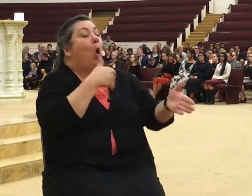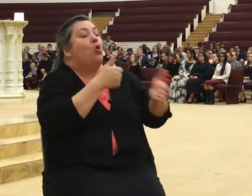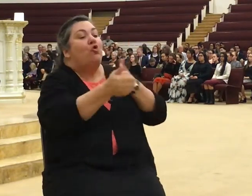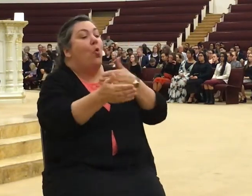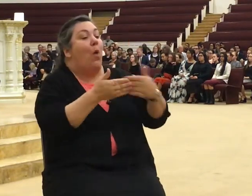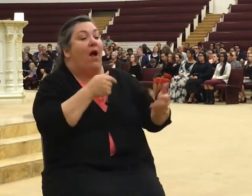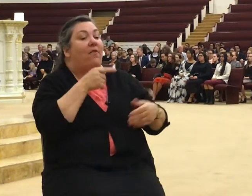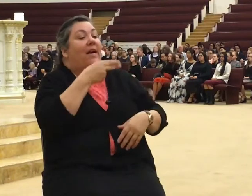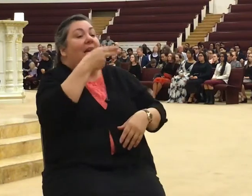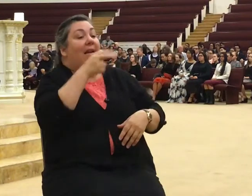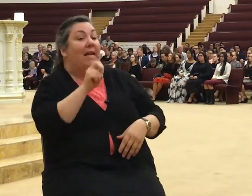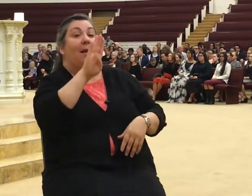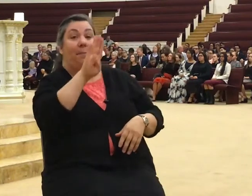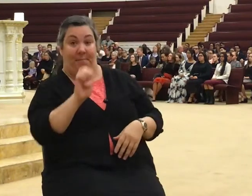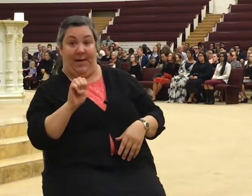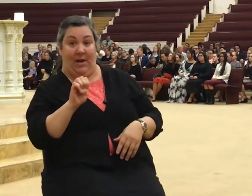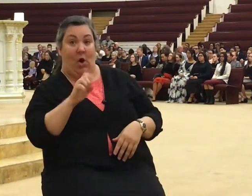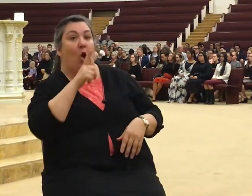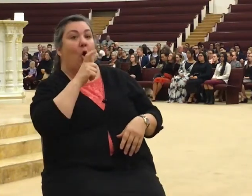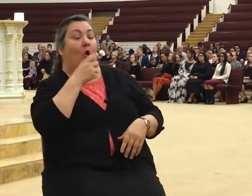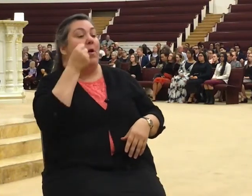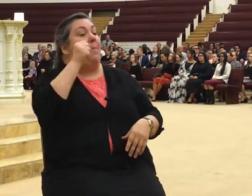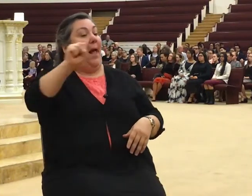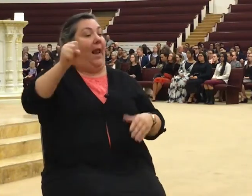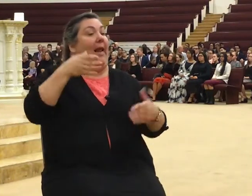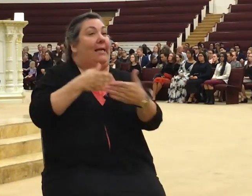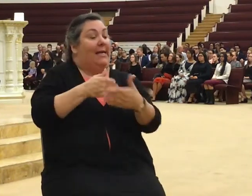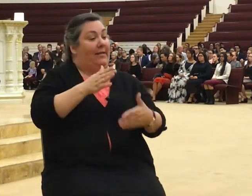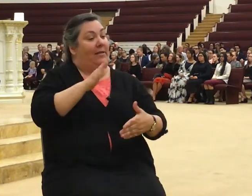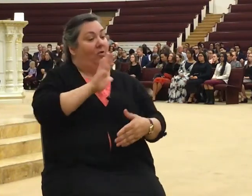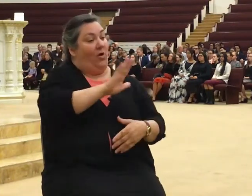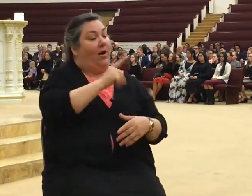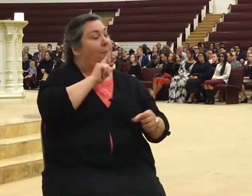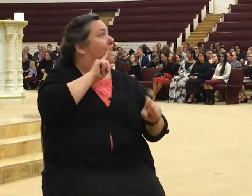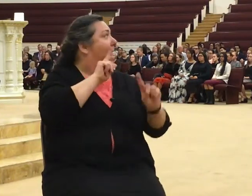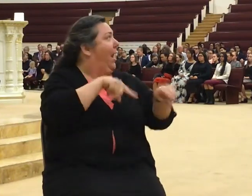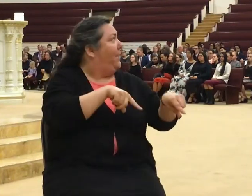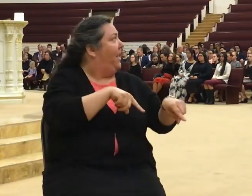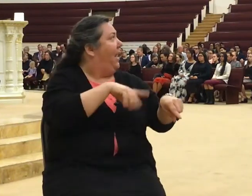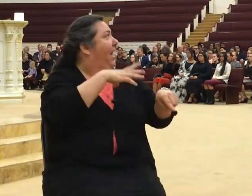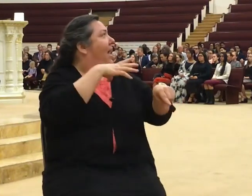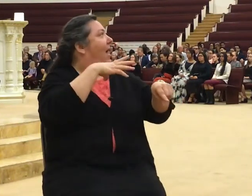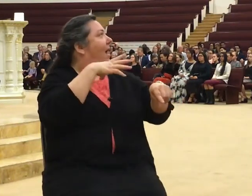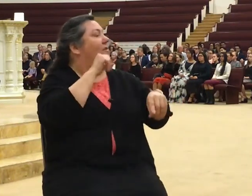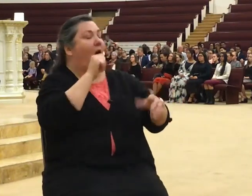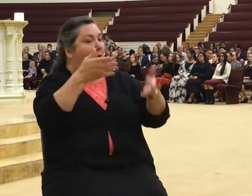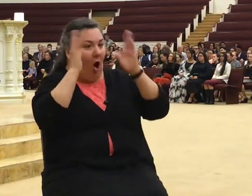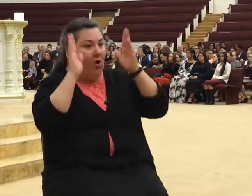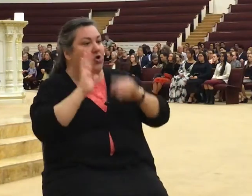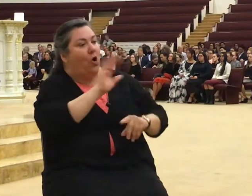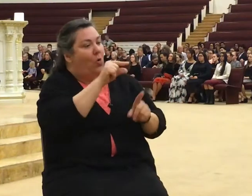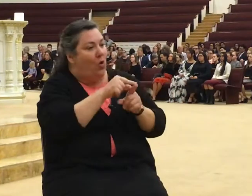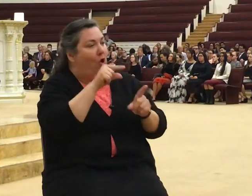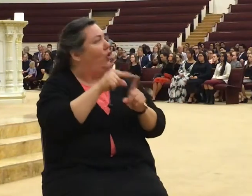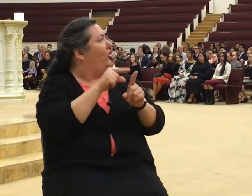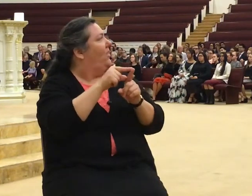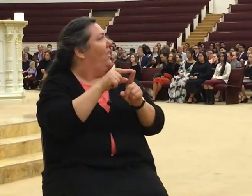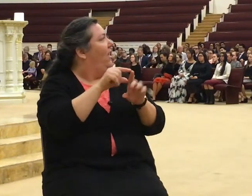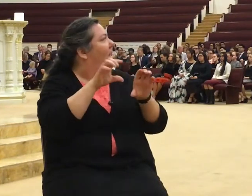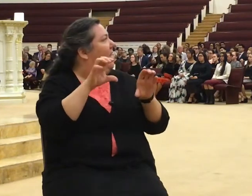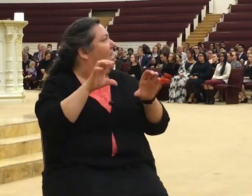Whosoever he be that doth rebel against thy commandment and will not hearken to thy words and all that thou commandest